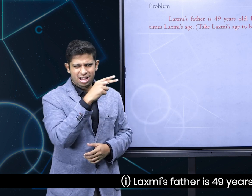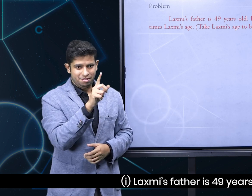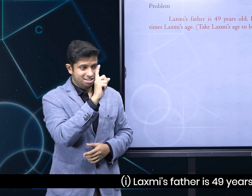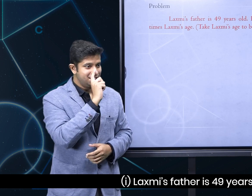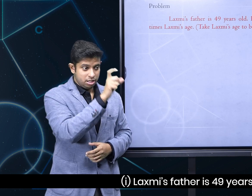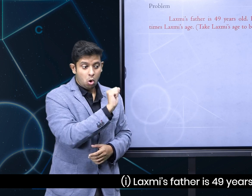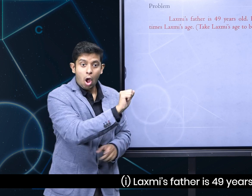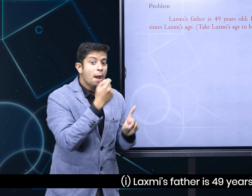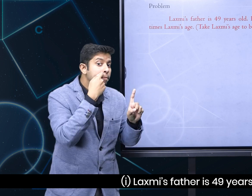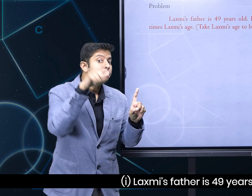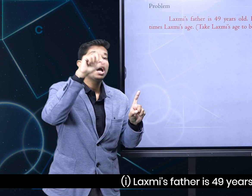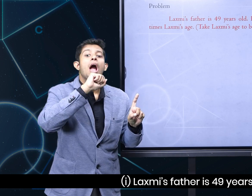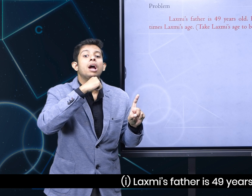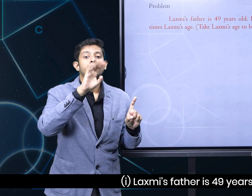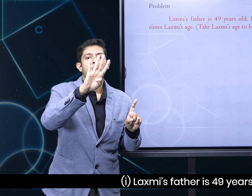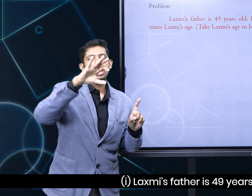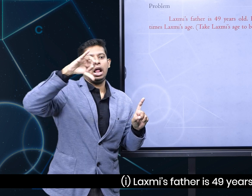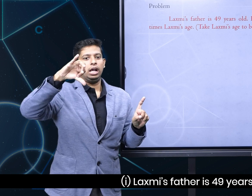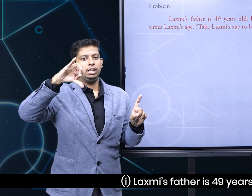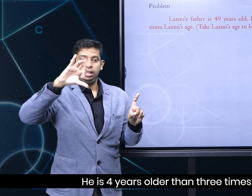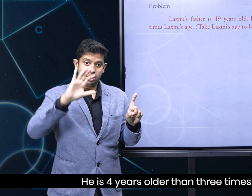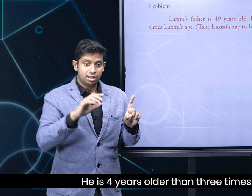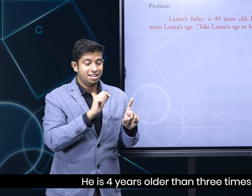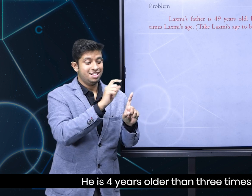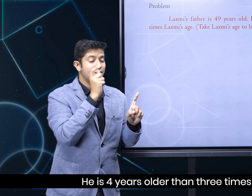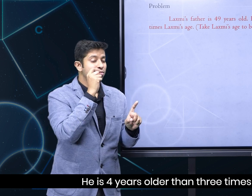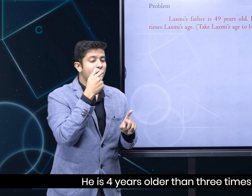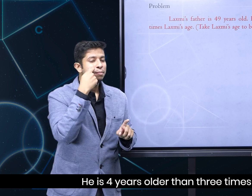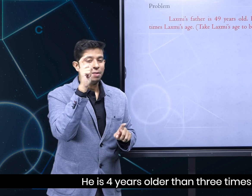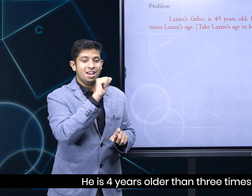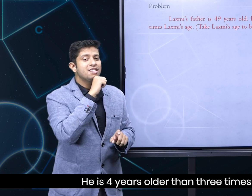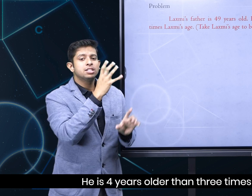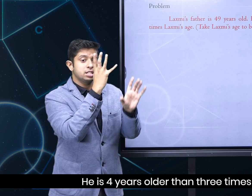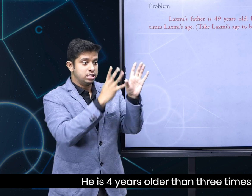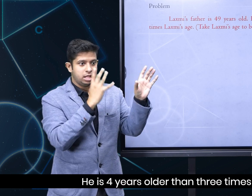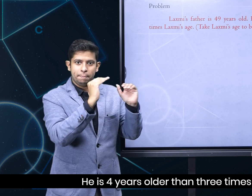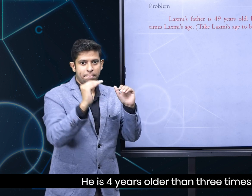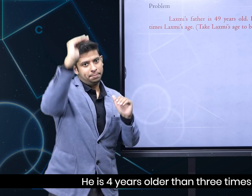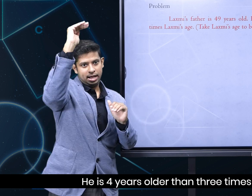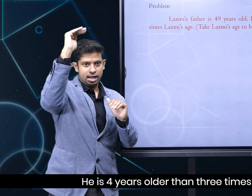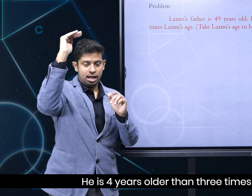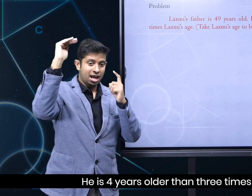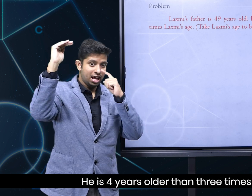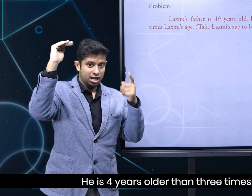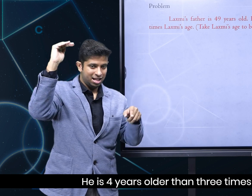Lakshmi's father is 49 years old. He is 4 years older than 3 times Lakshmi's age.